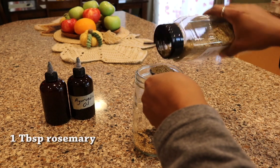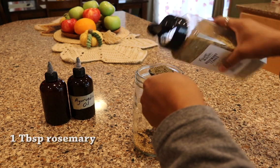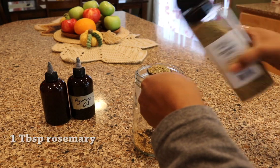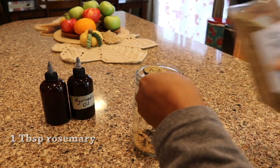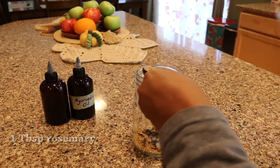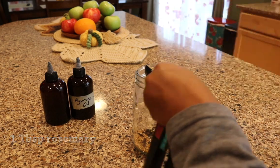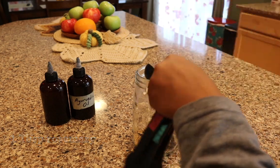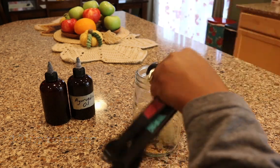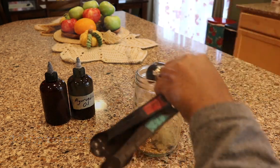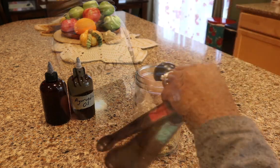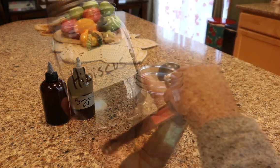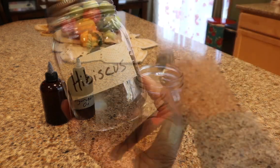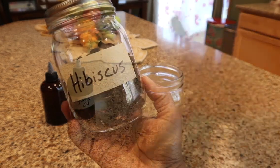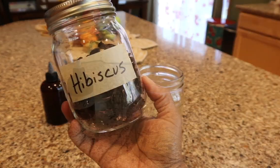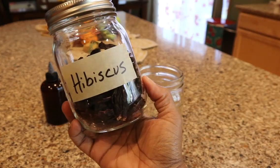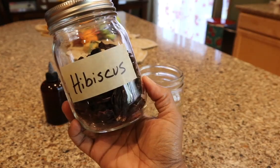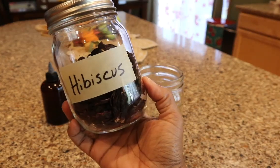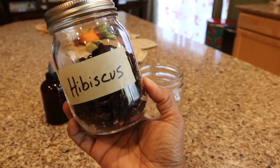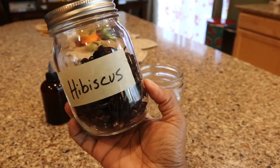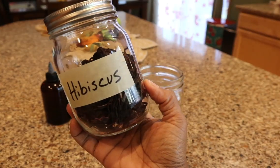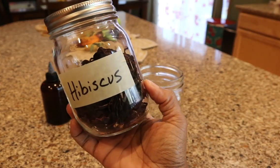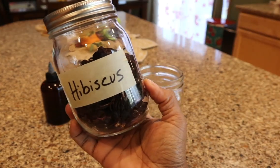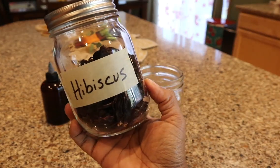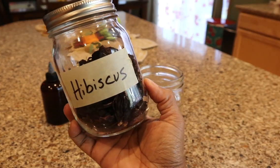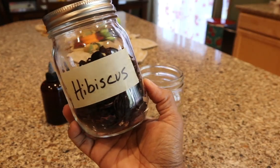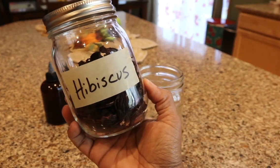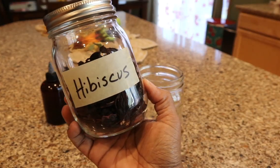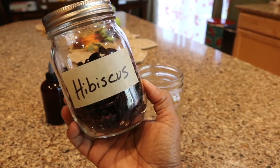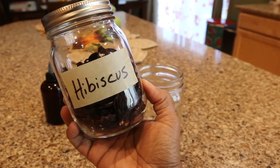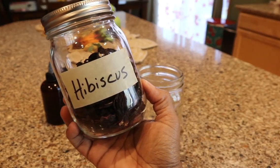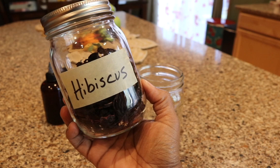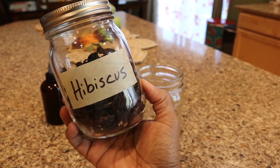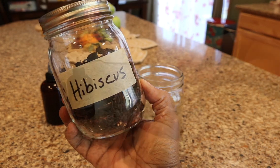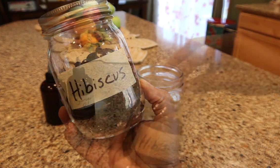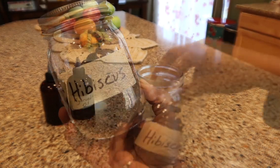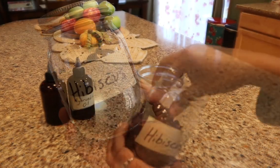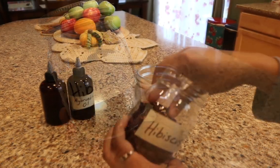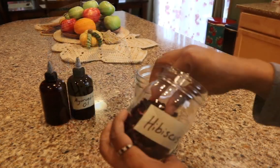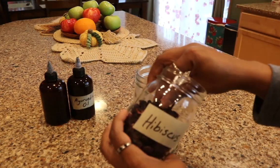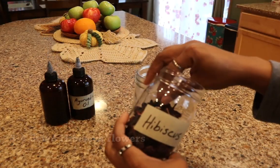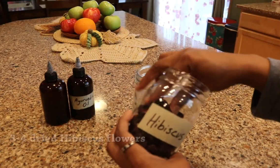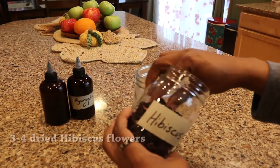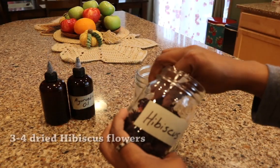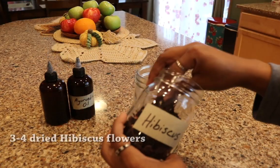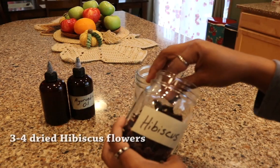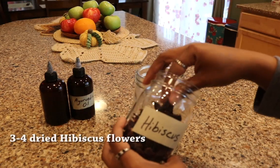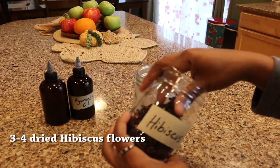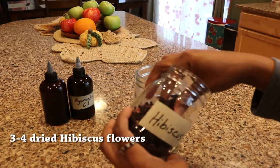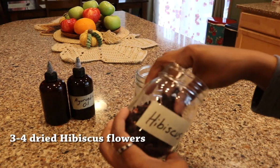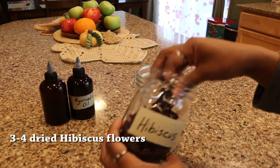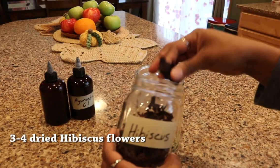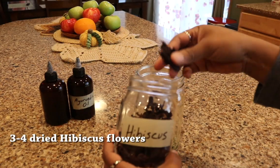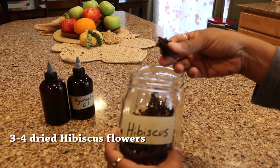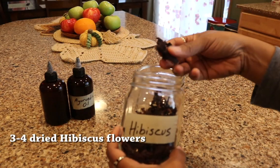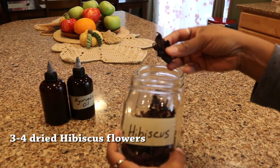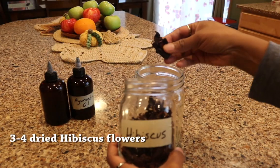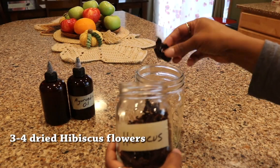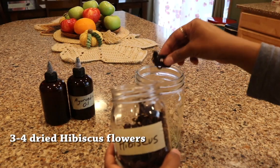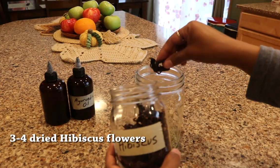a bunch of things if you have way more than I have here. Feel free to use whatever ingredients work for your hair, but I'll